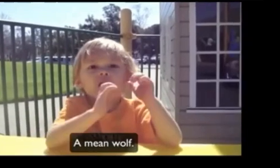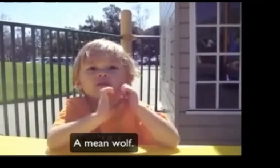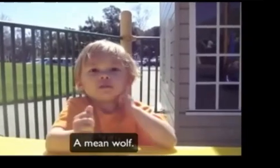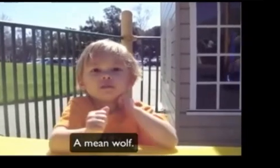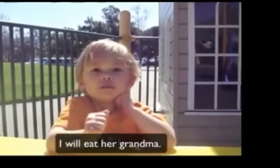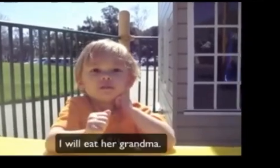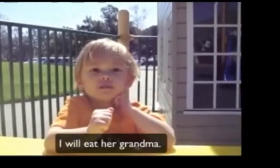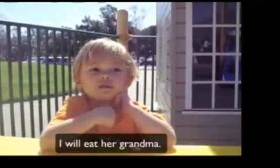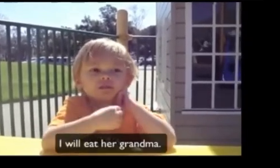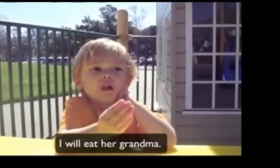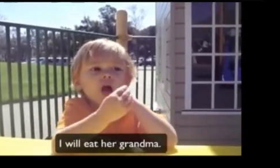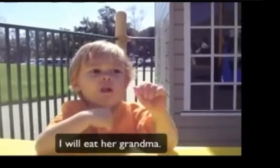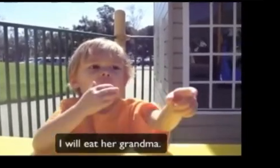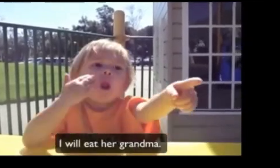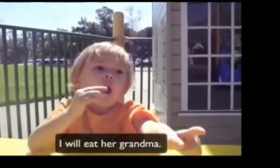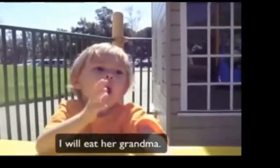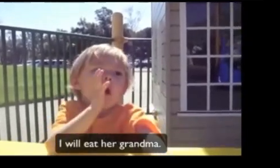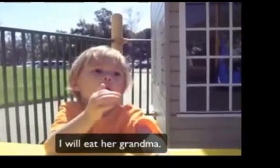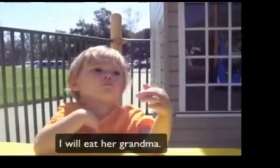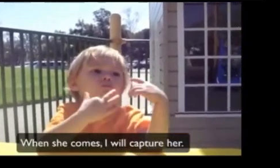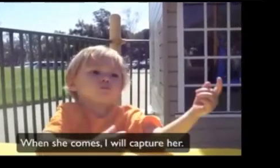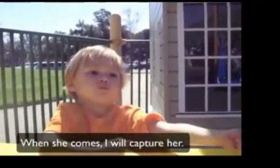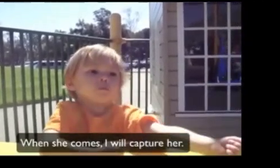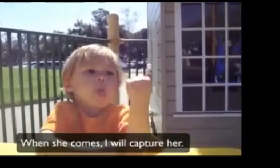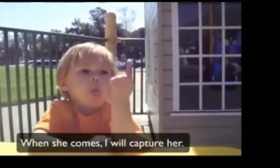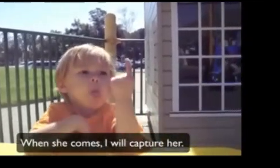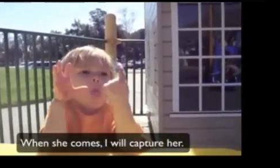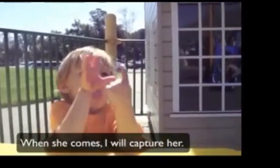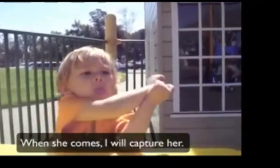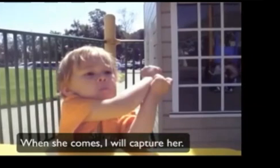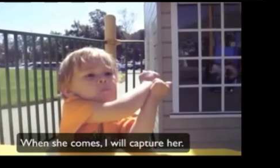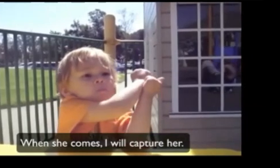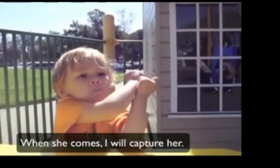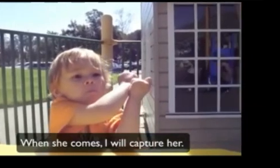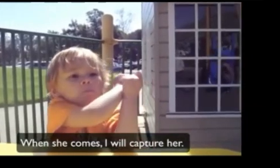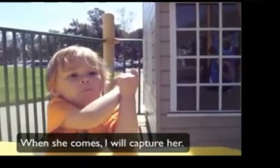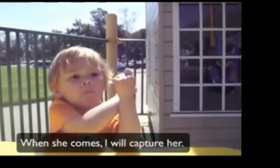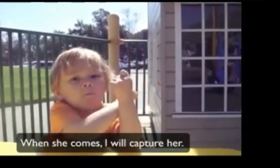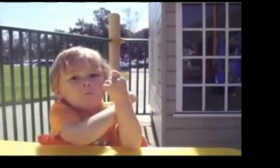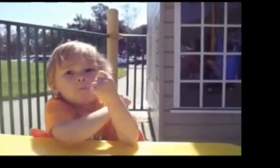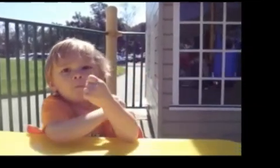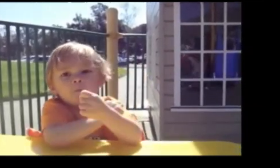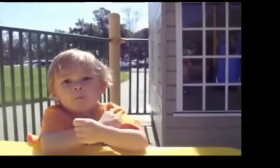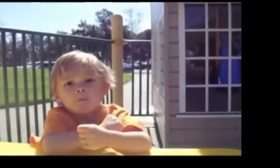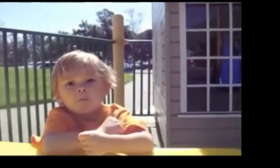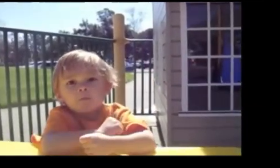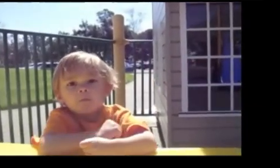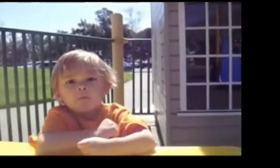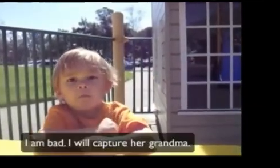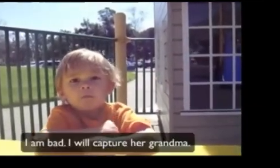wolf. I will eat her grandmother. When she comes, I will capture her.